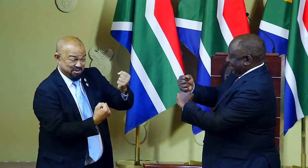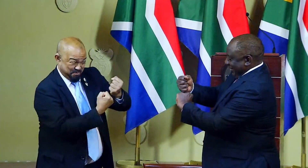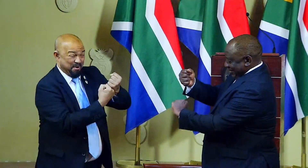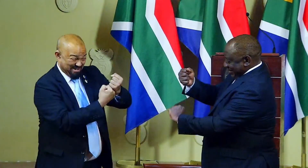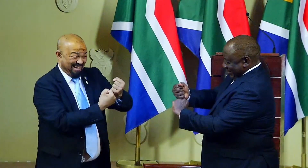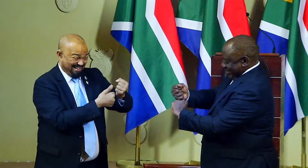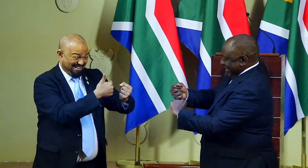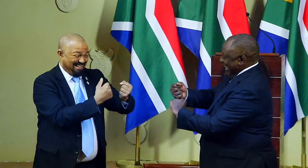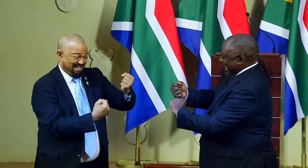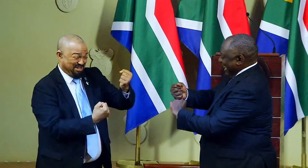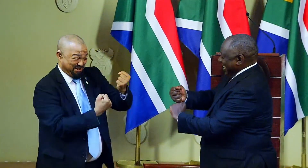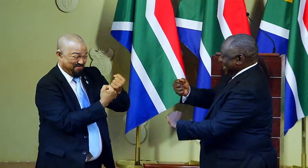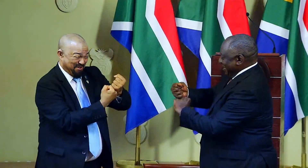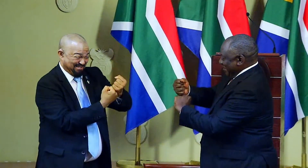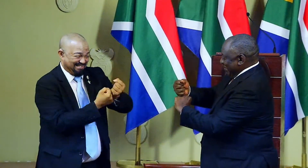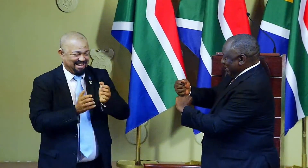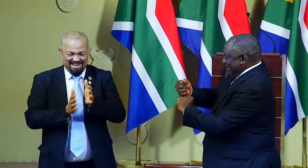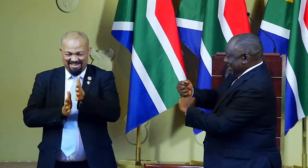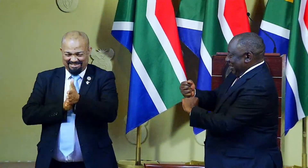there we are. Support